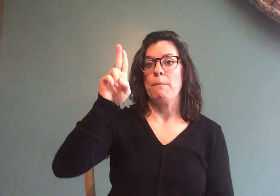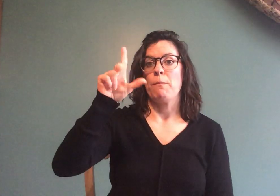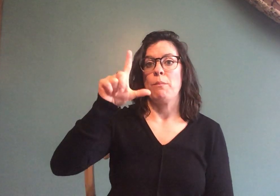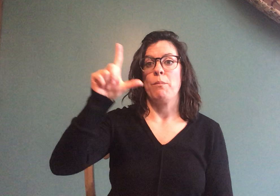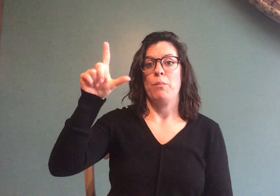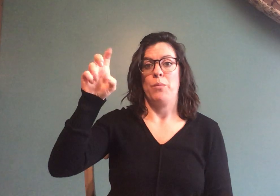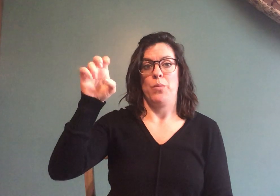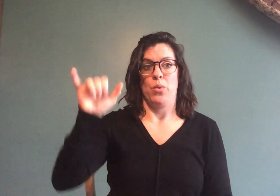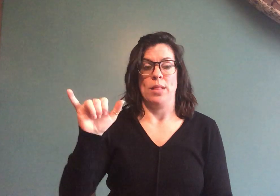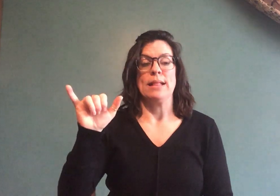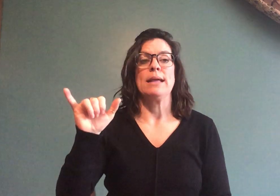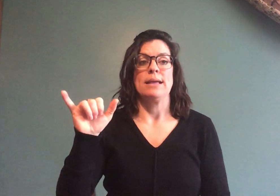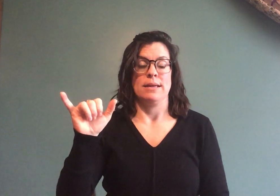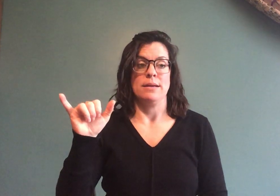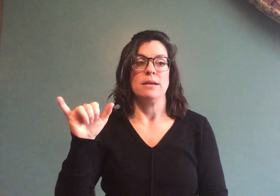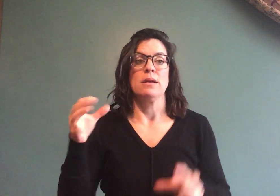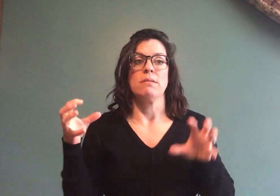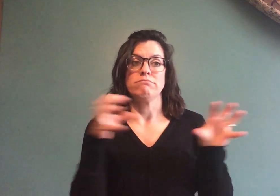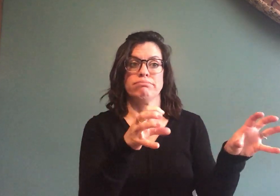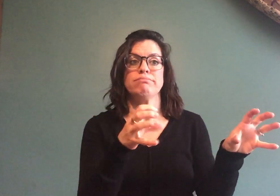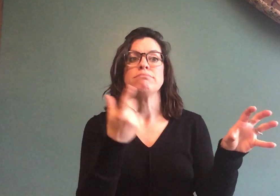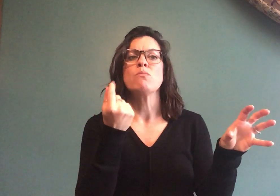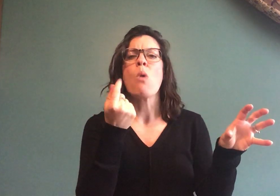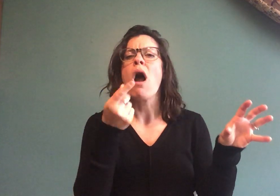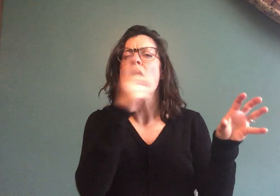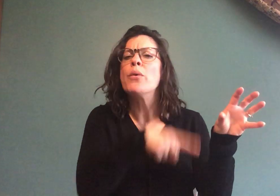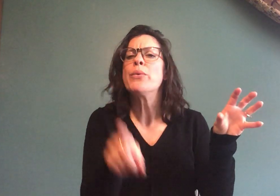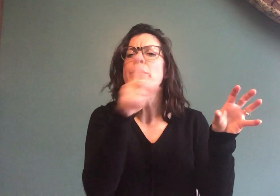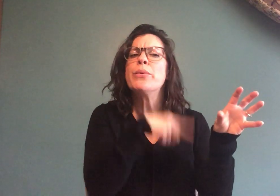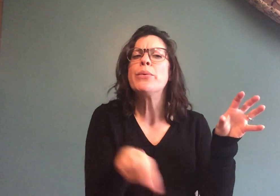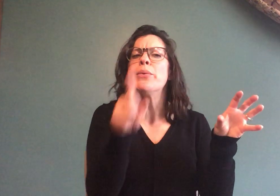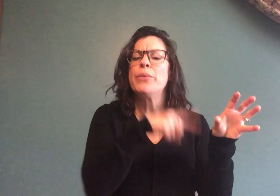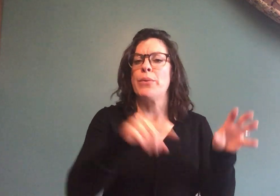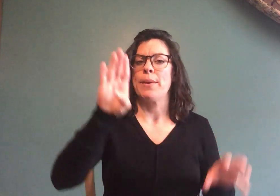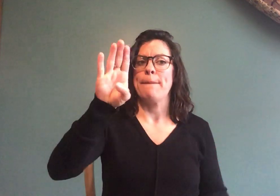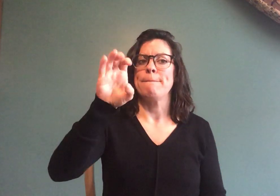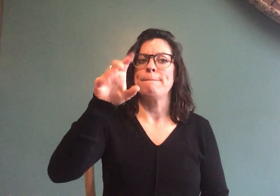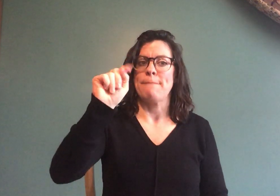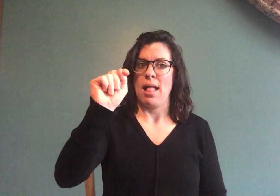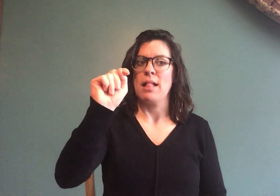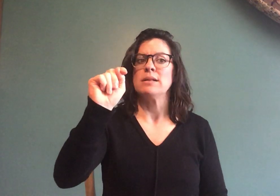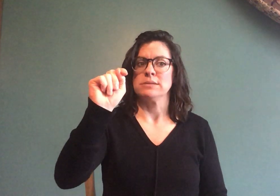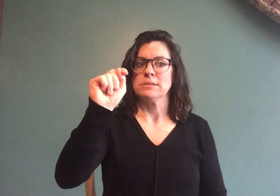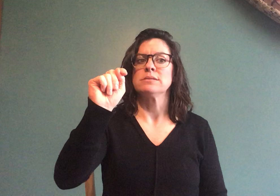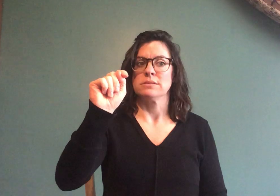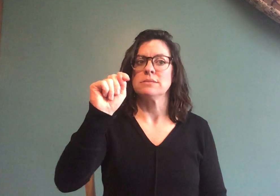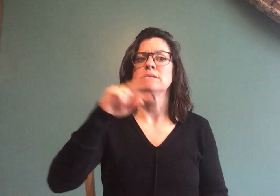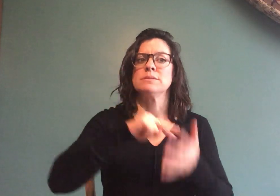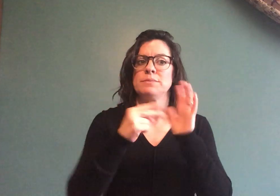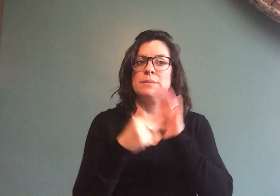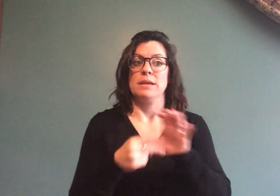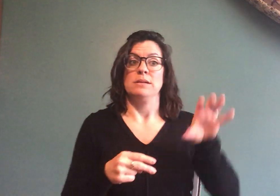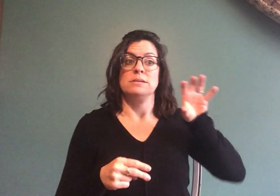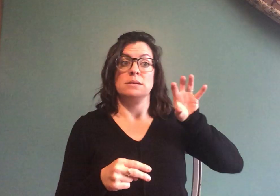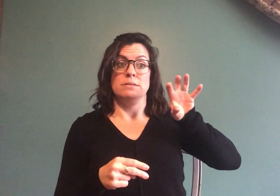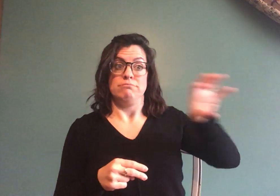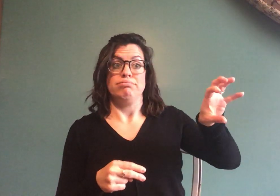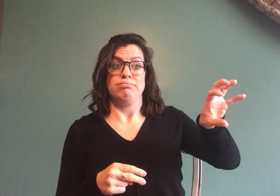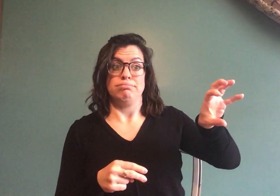belts. And what are the belts doing? This is the motor. So this motor is doing what? It helps the other to